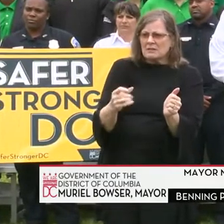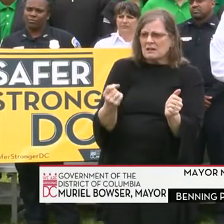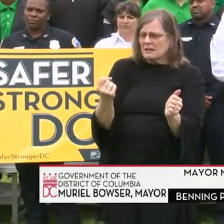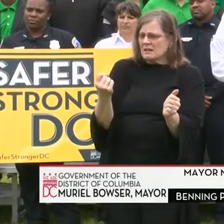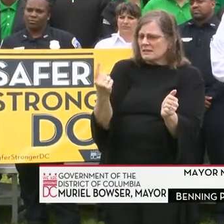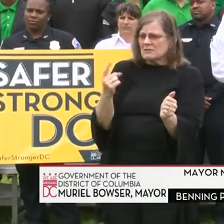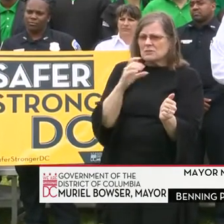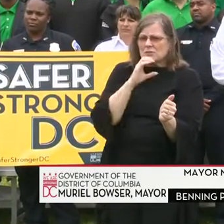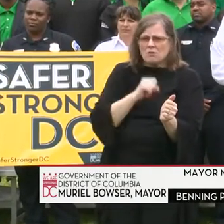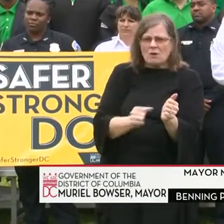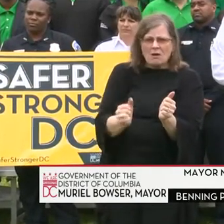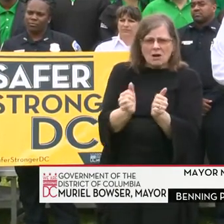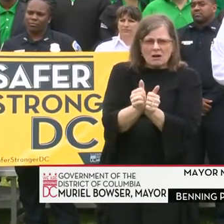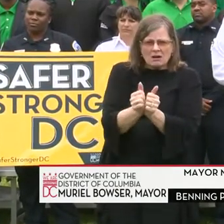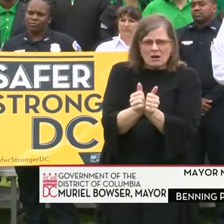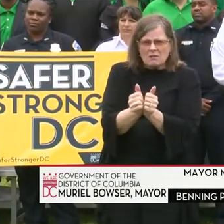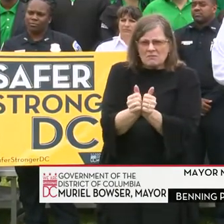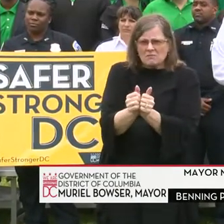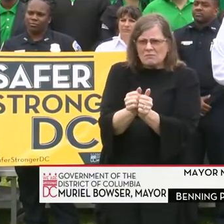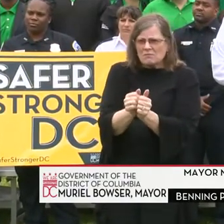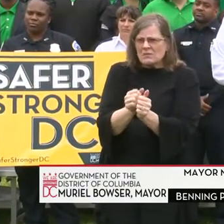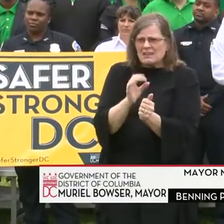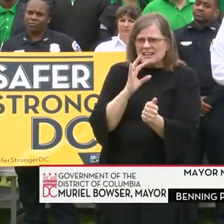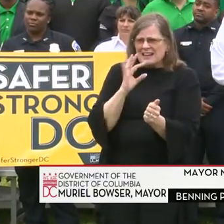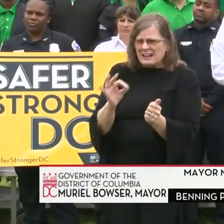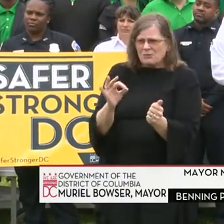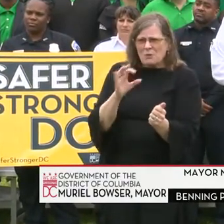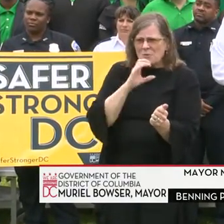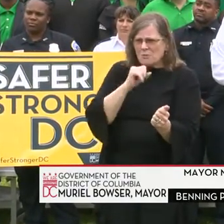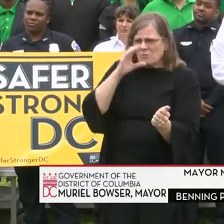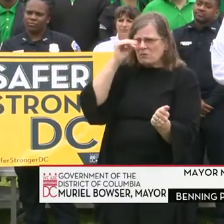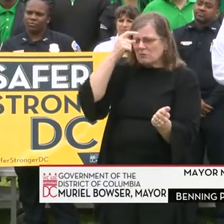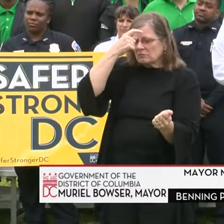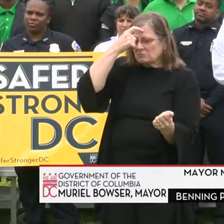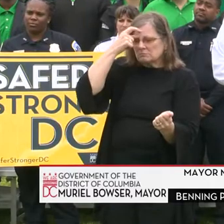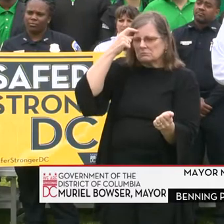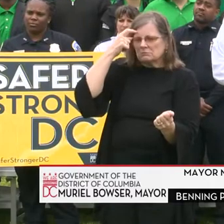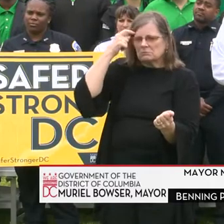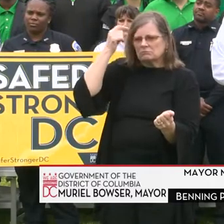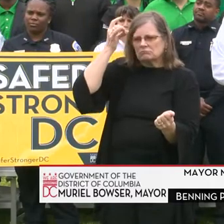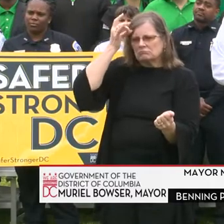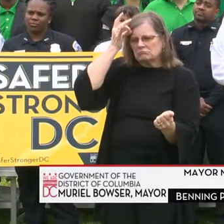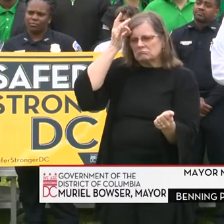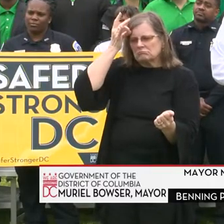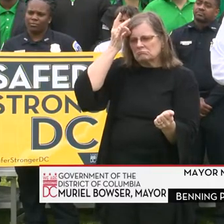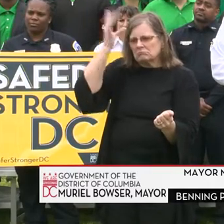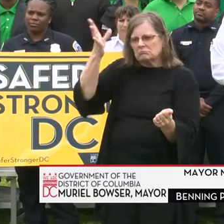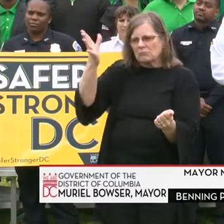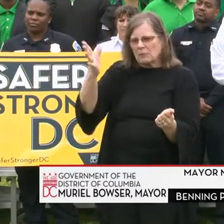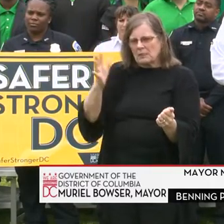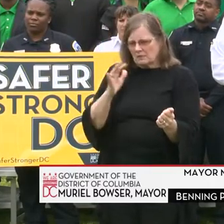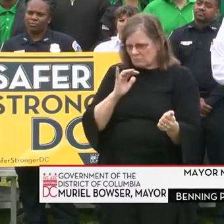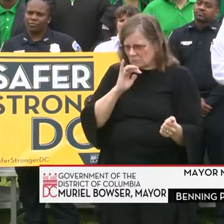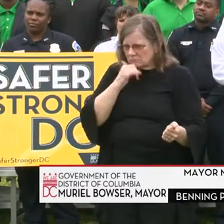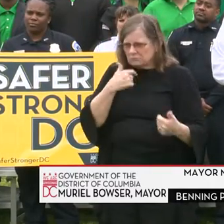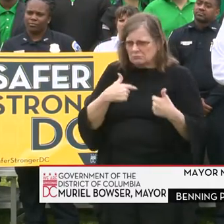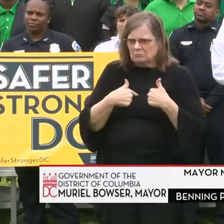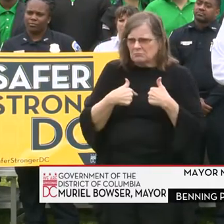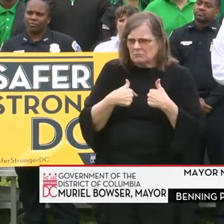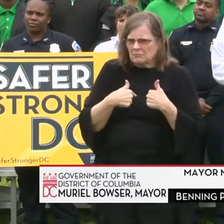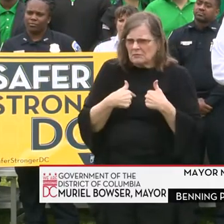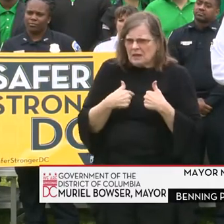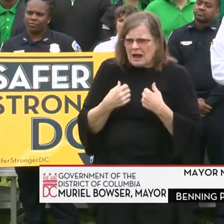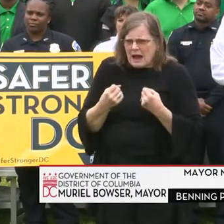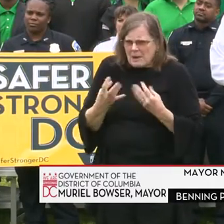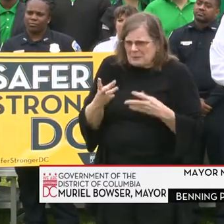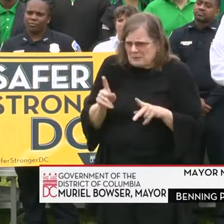that little 9-year-old boy, he was so traumatized, he had an accident. And how many viewers have seen